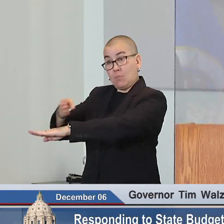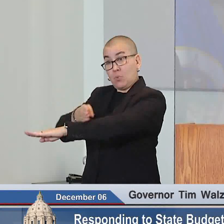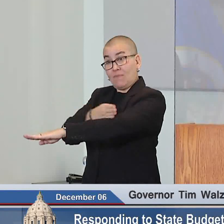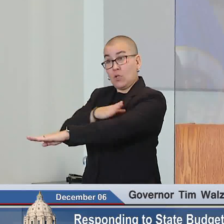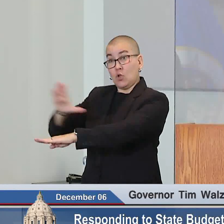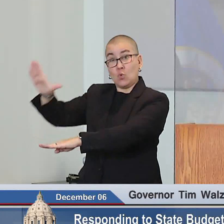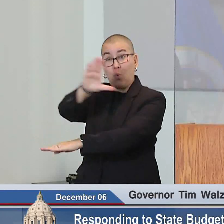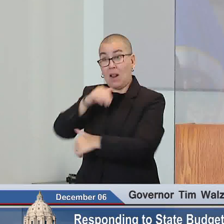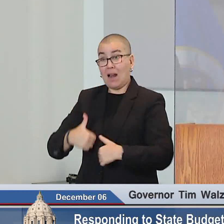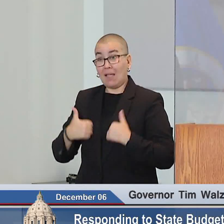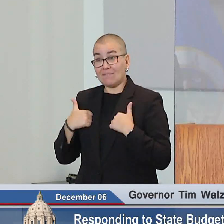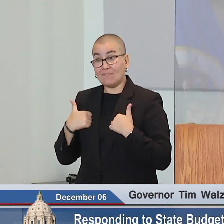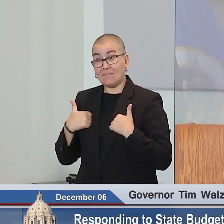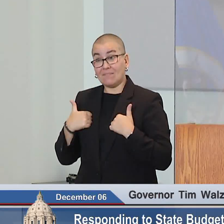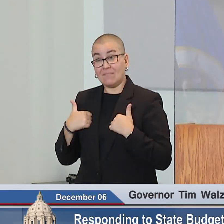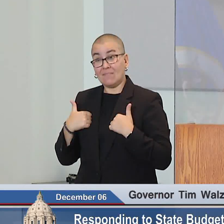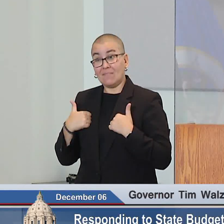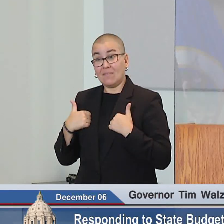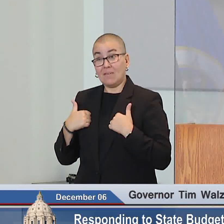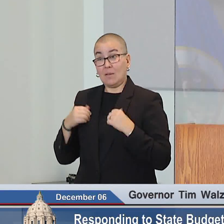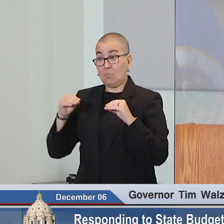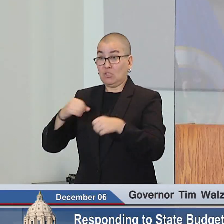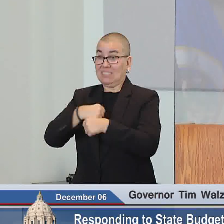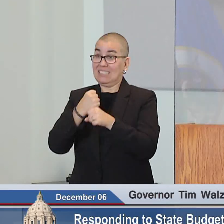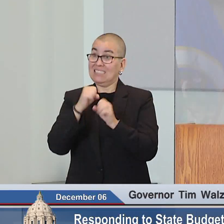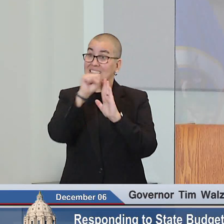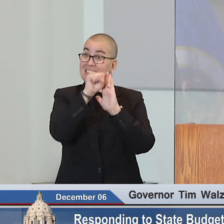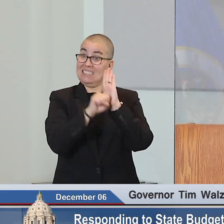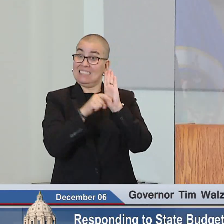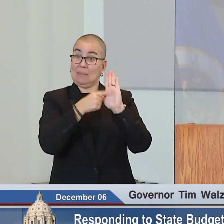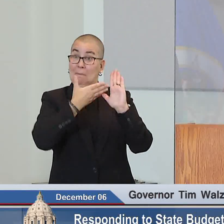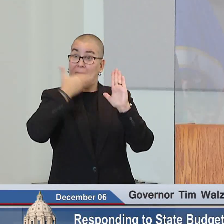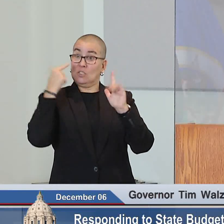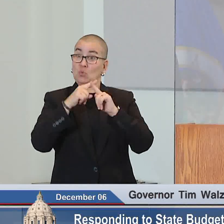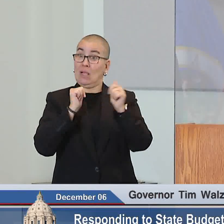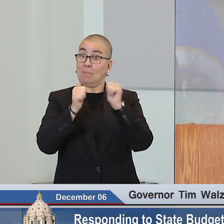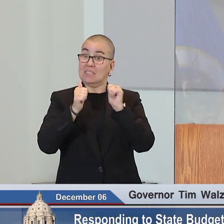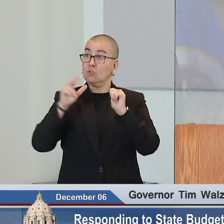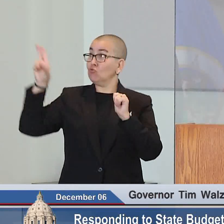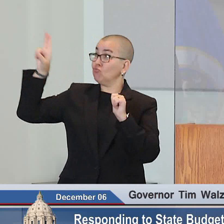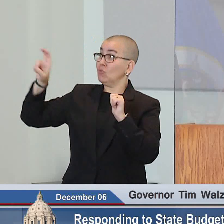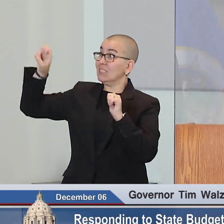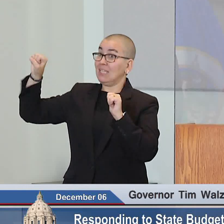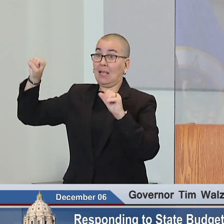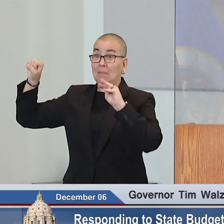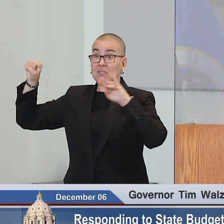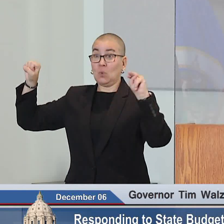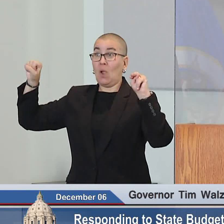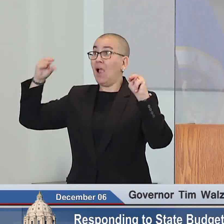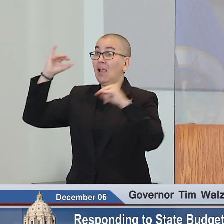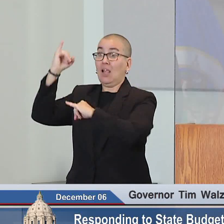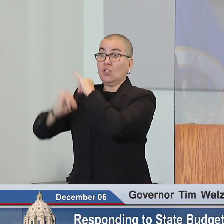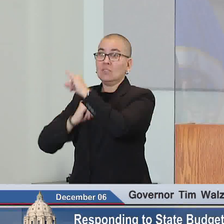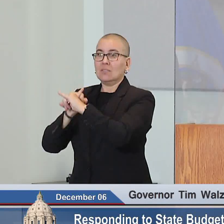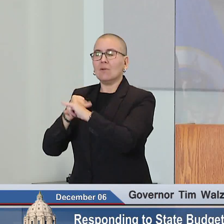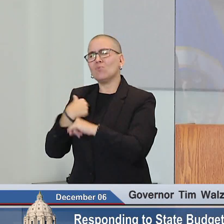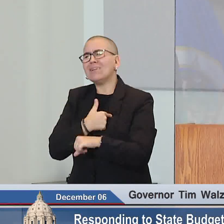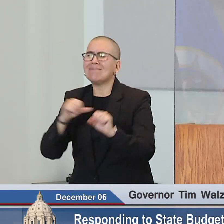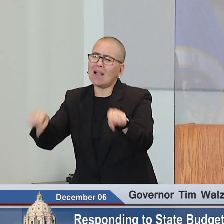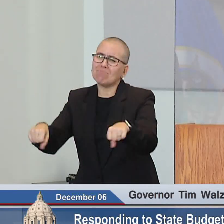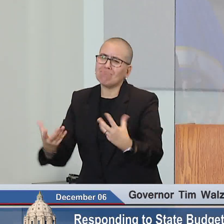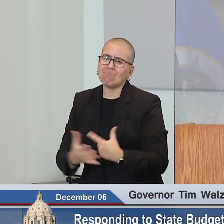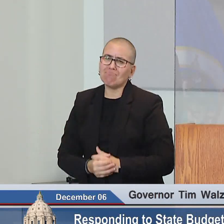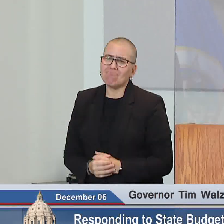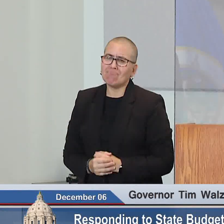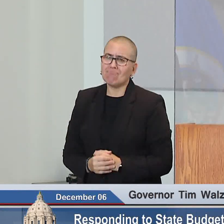a better place to complete both nationally and globally, this is the legislative session to do it. I know that that's not going to be without its